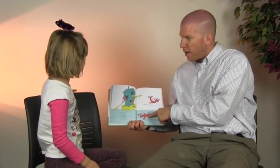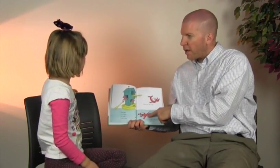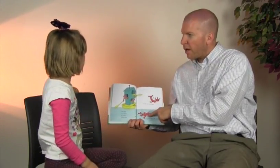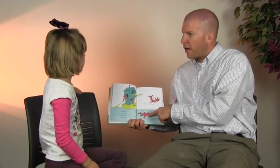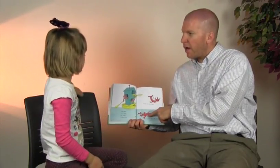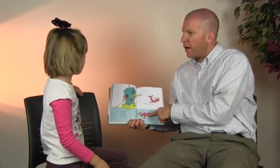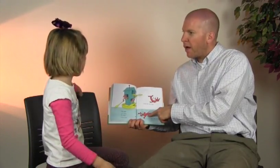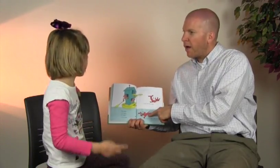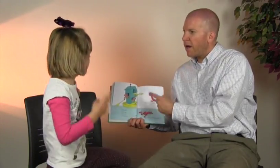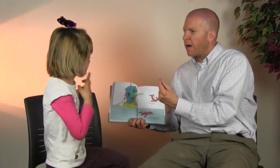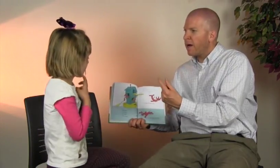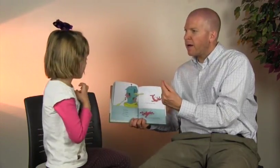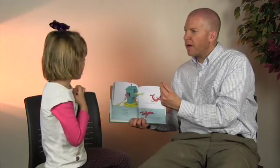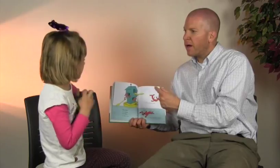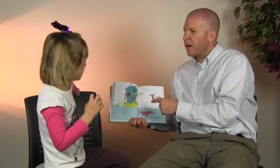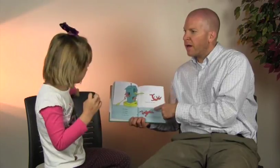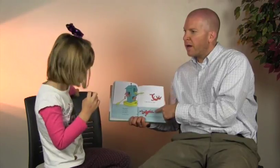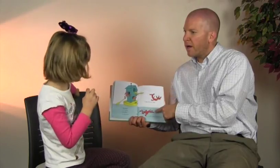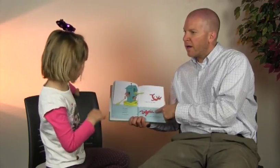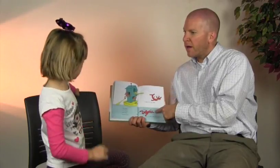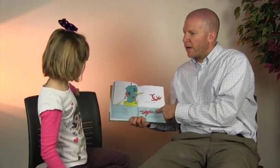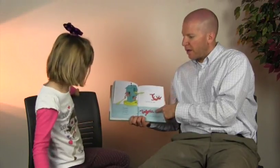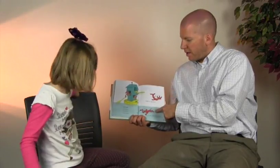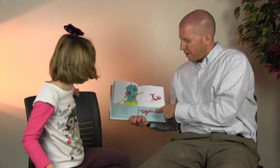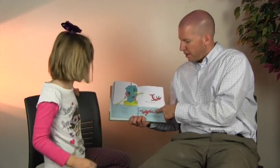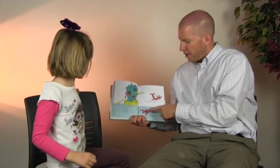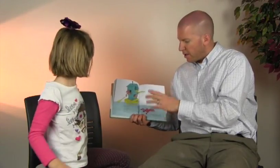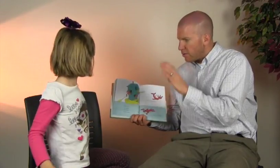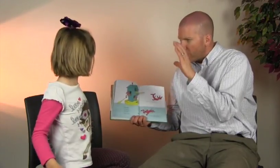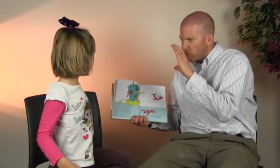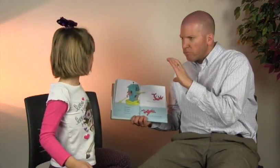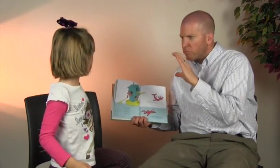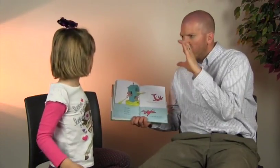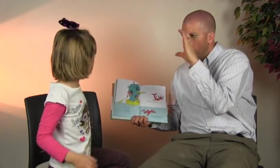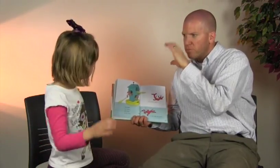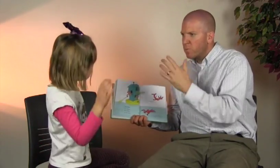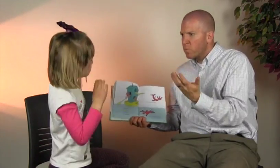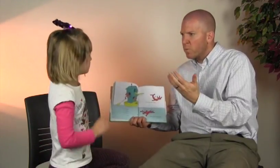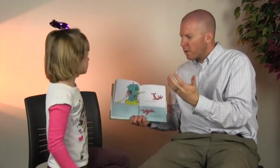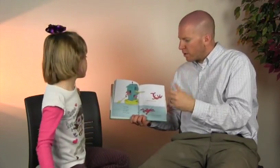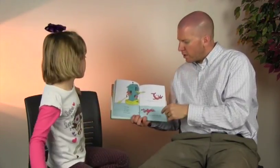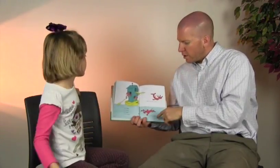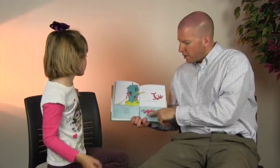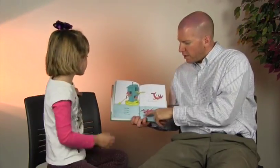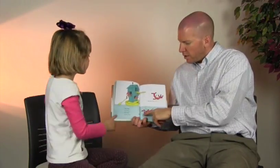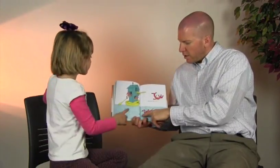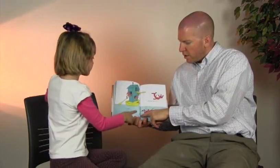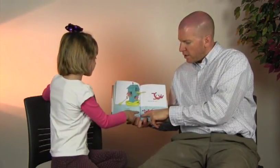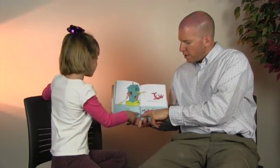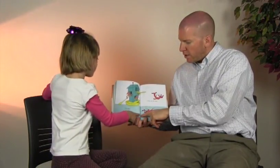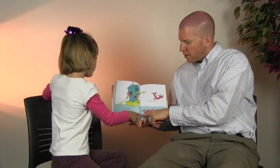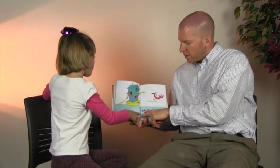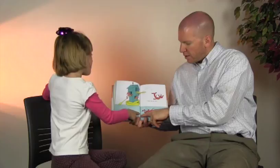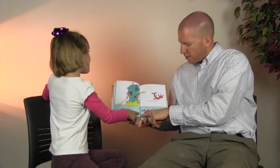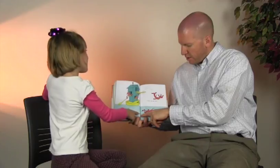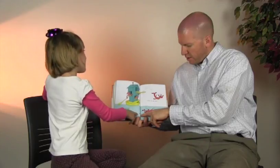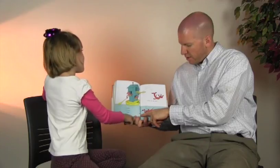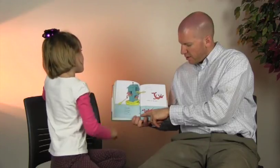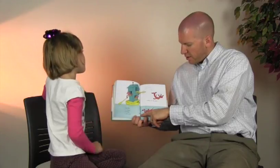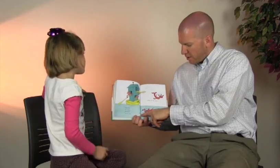and start swimming around. Uh-huh. Okay. Okay. What are they looking for? Oh, they're looking for that?